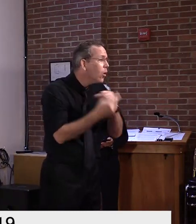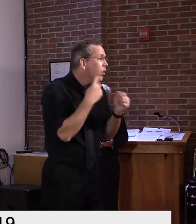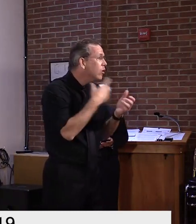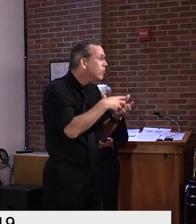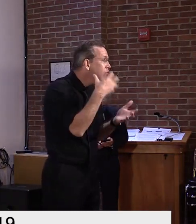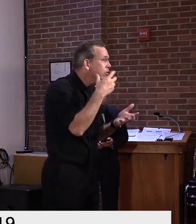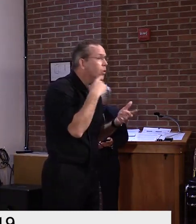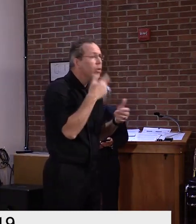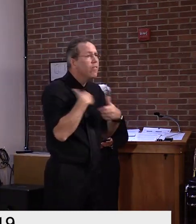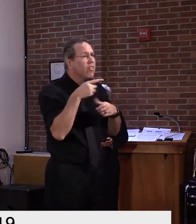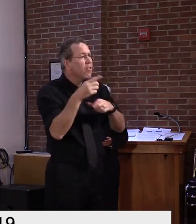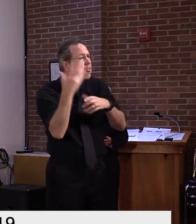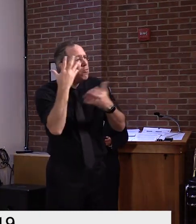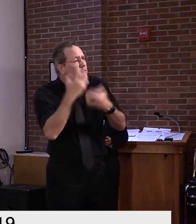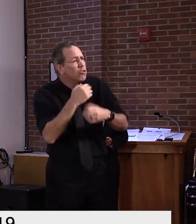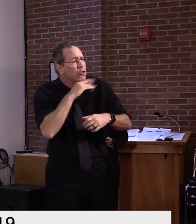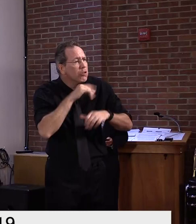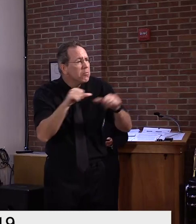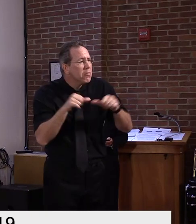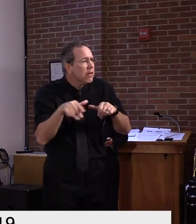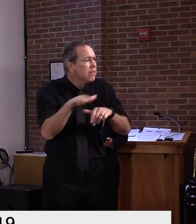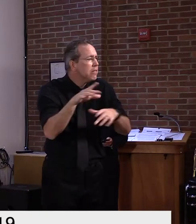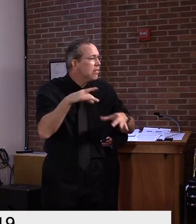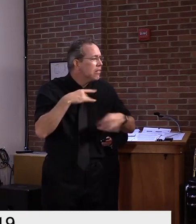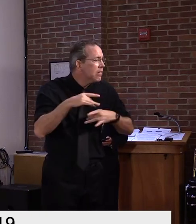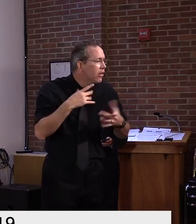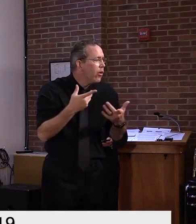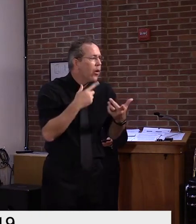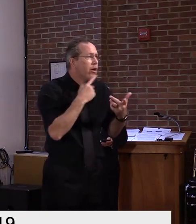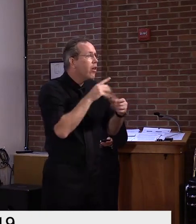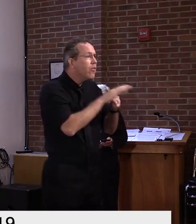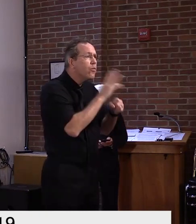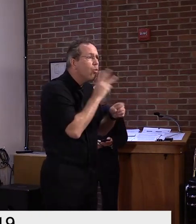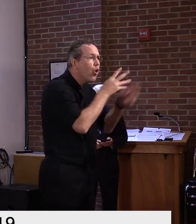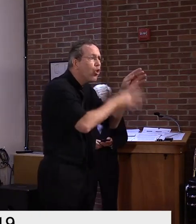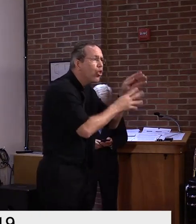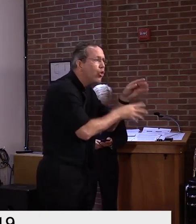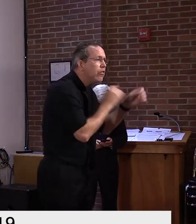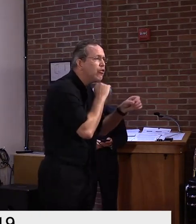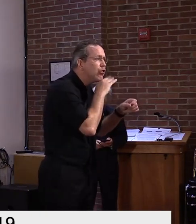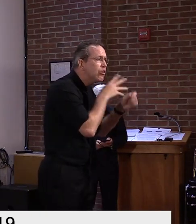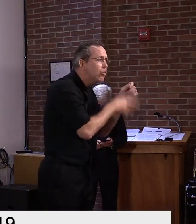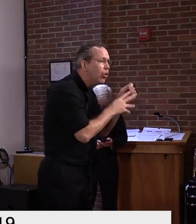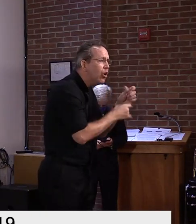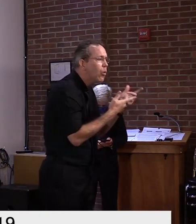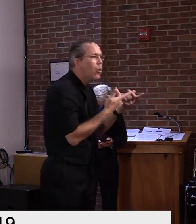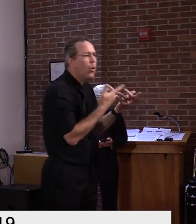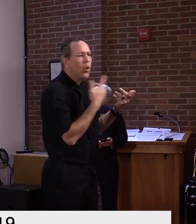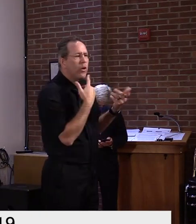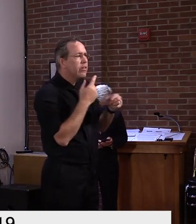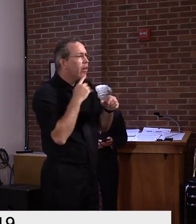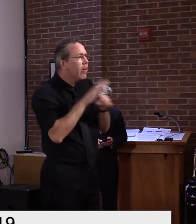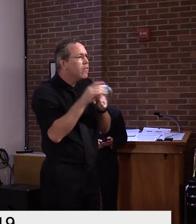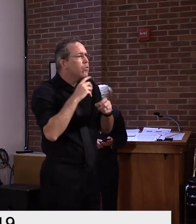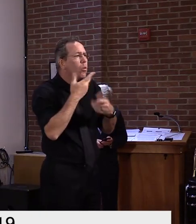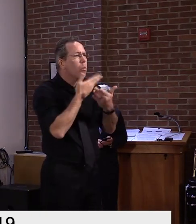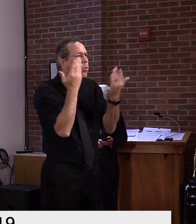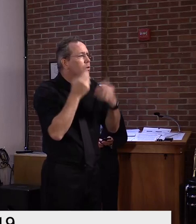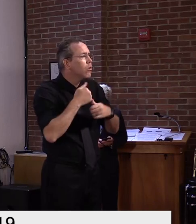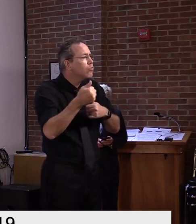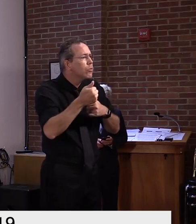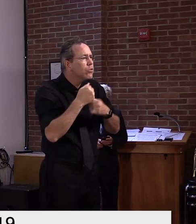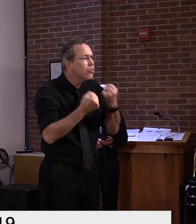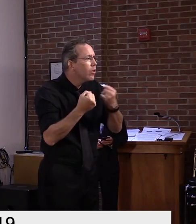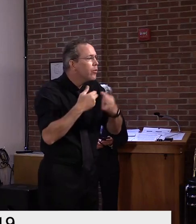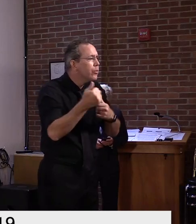focusing on food insecurity, transportation, that other nations proportionately spend more